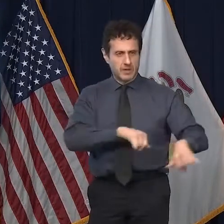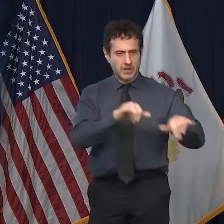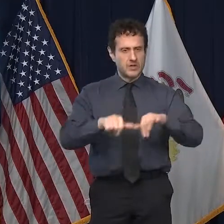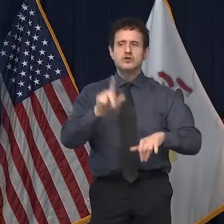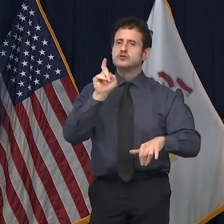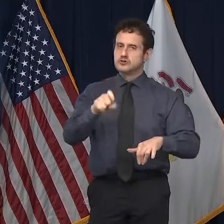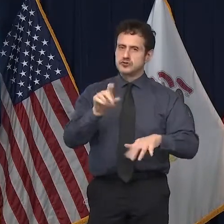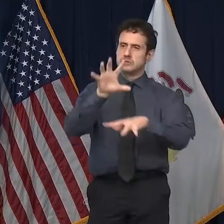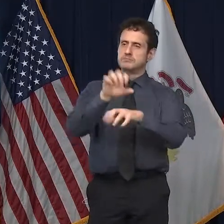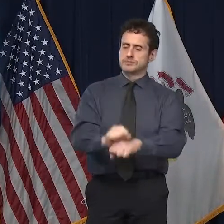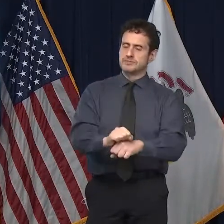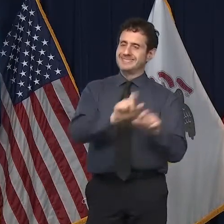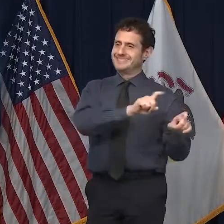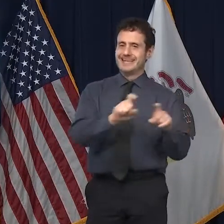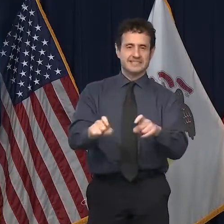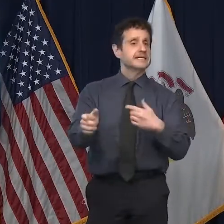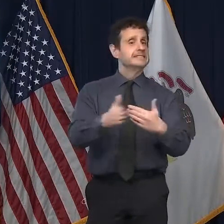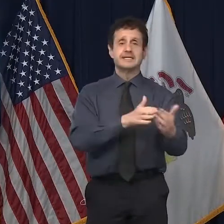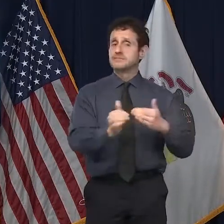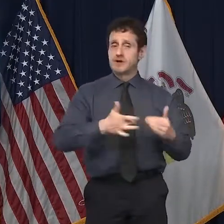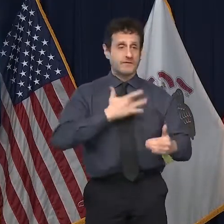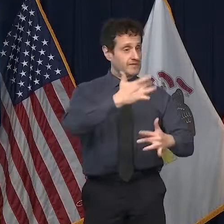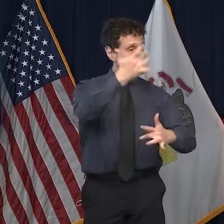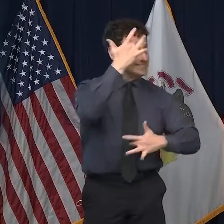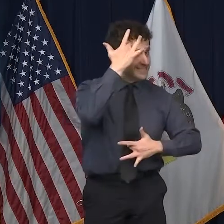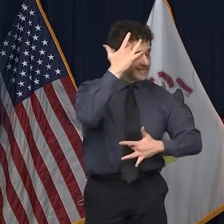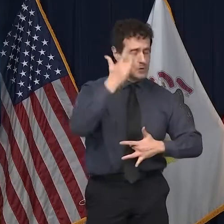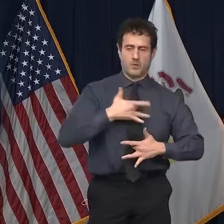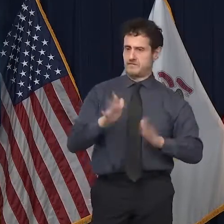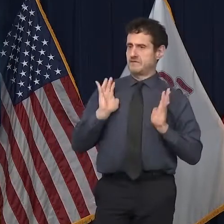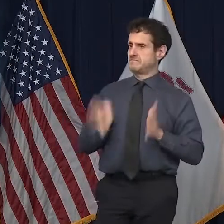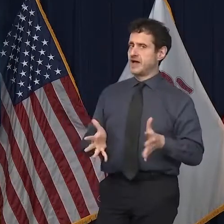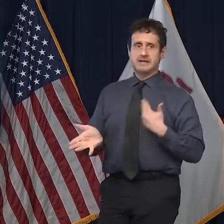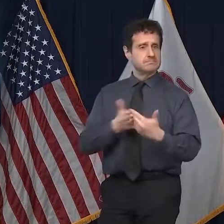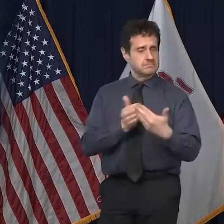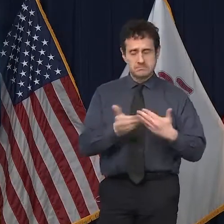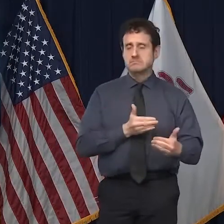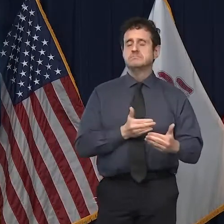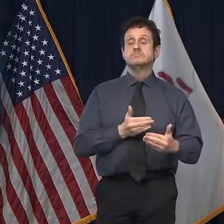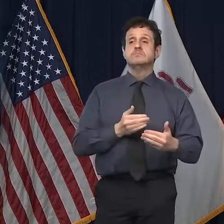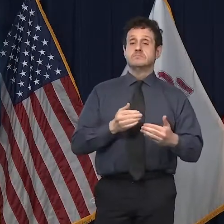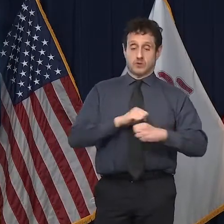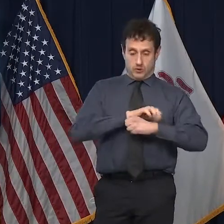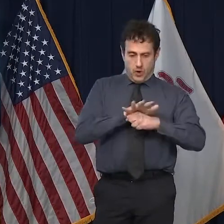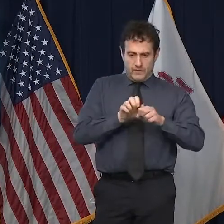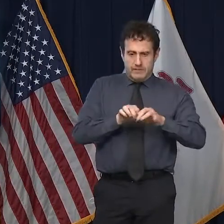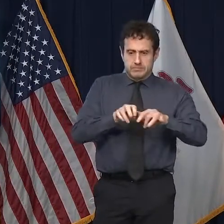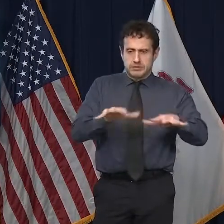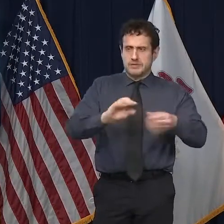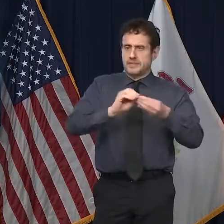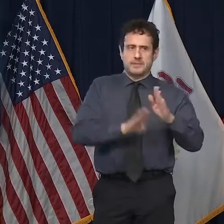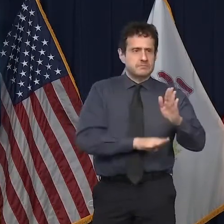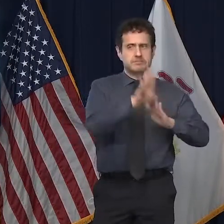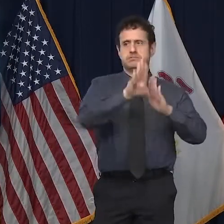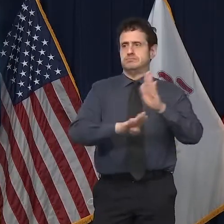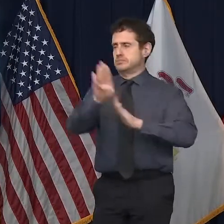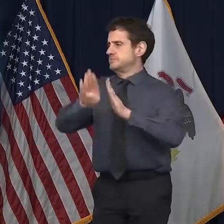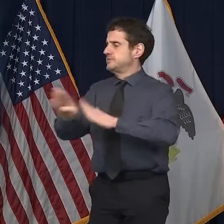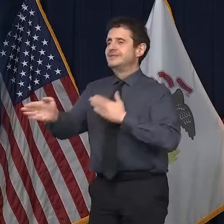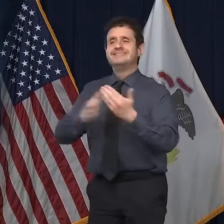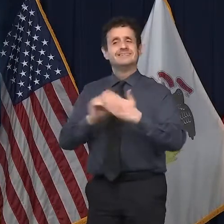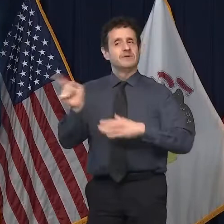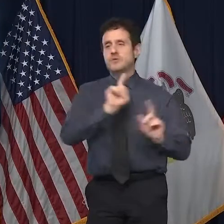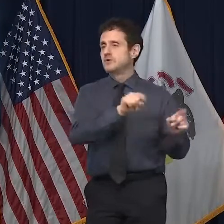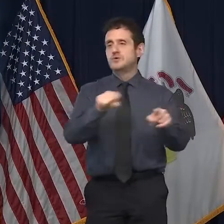getting tested, whether they have symptoms or not, because with this amount of disease in our community, it's hard to think that you could go anywhere and not potentially